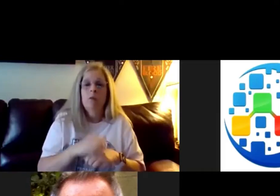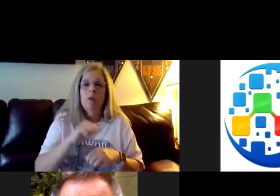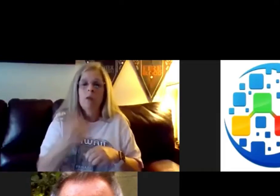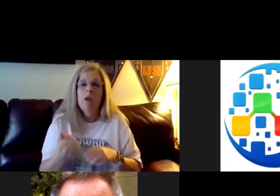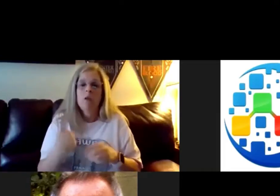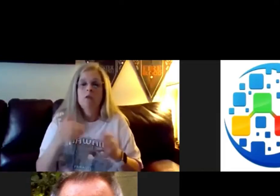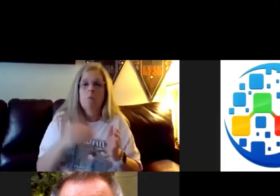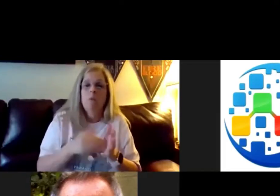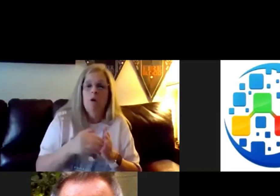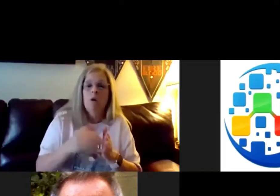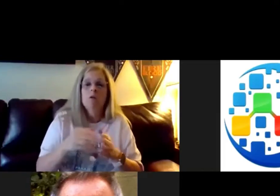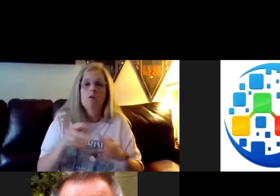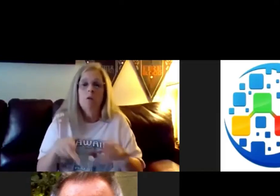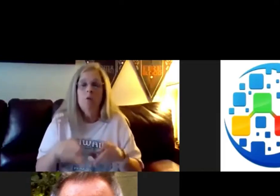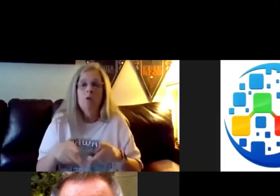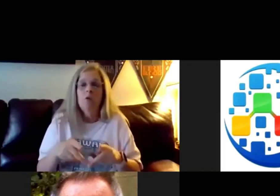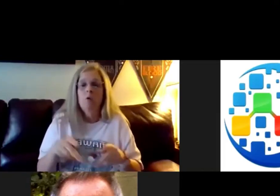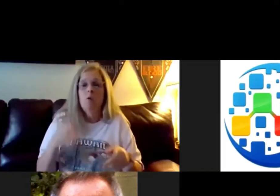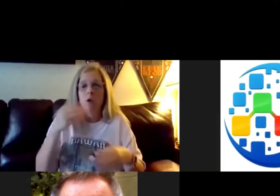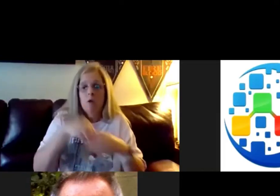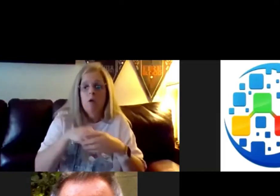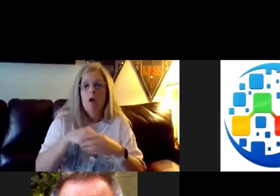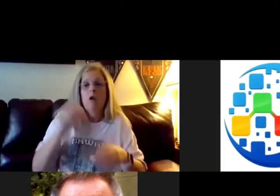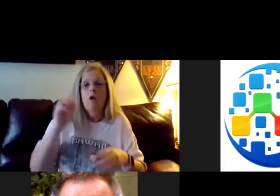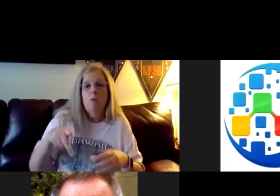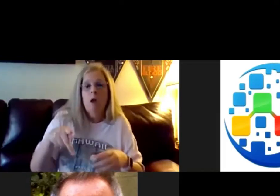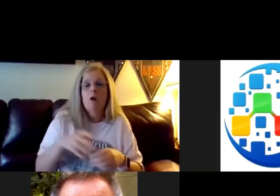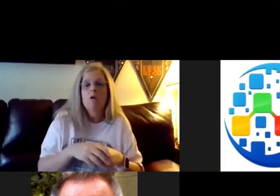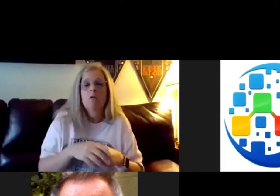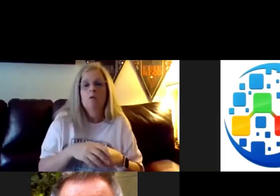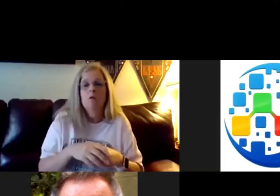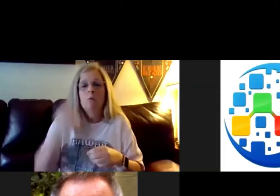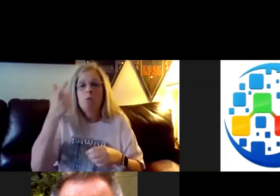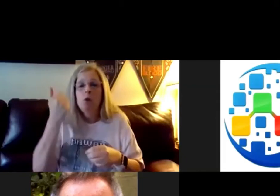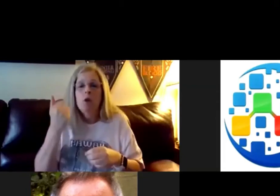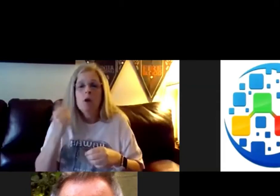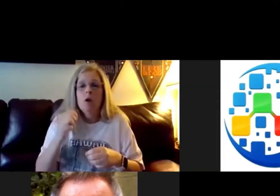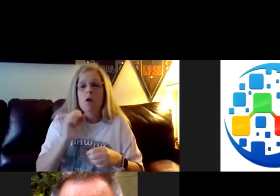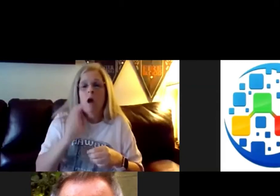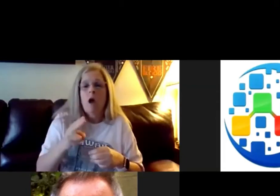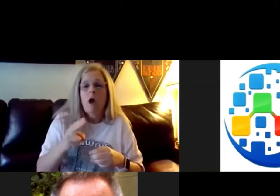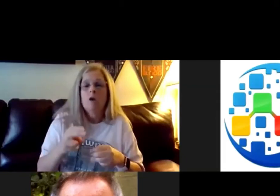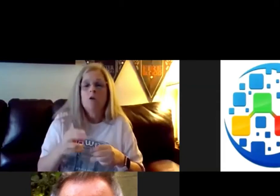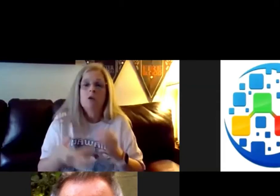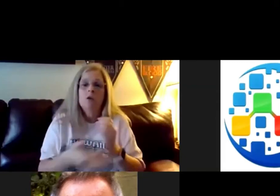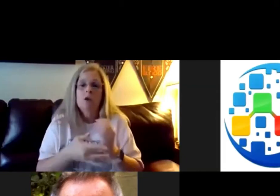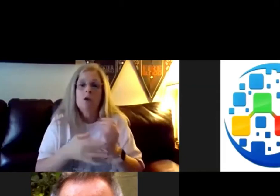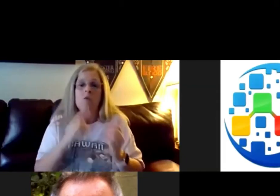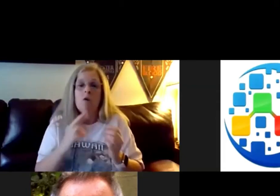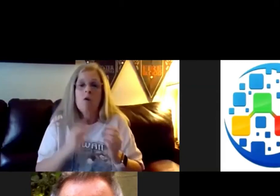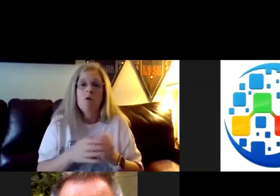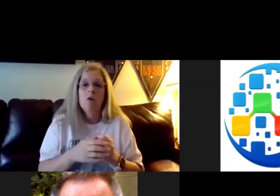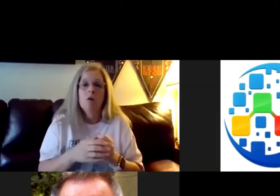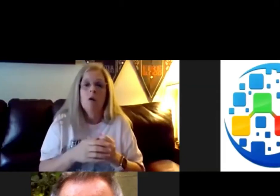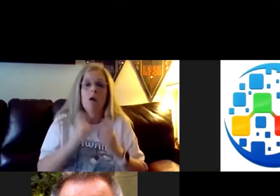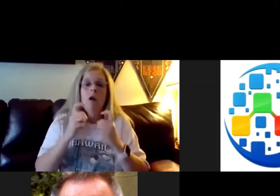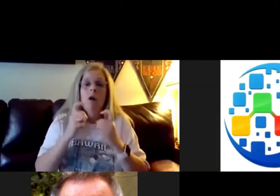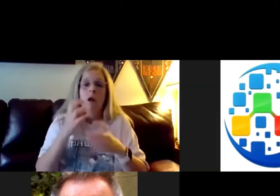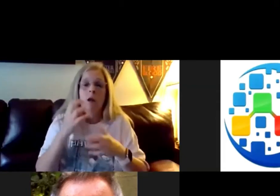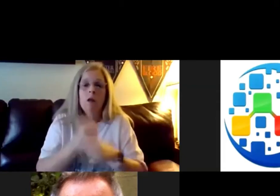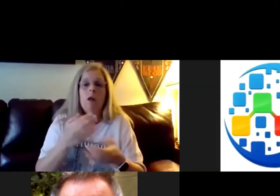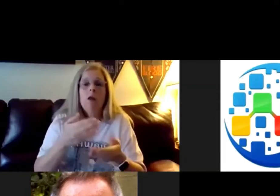millions of people will be coming into Onpassive because of how good Ash and his team are at getting this in front of